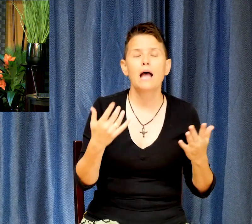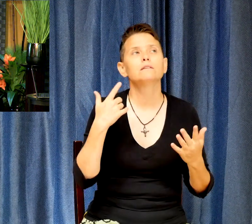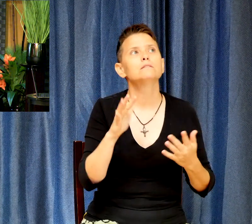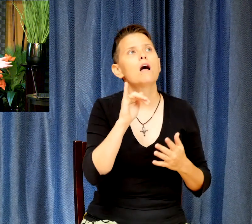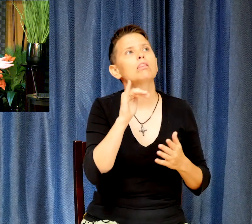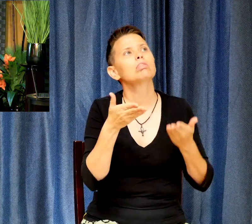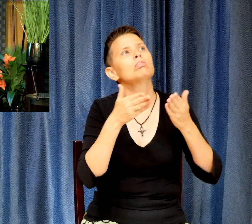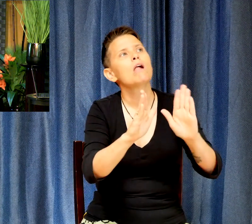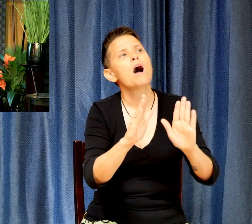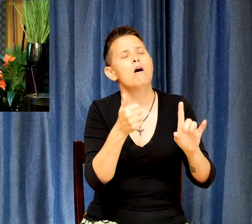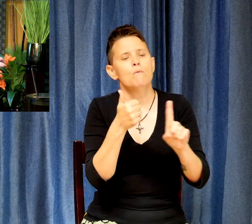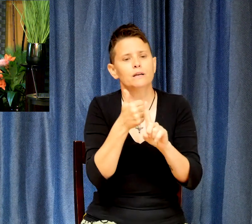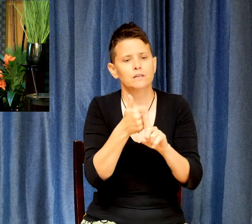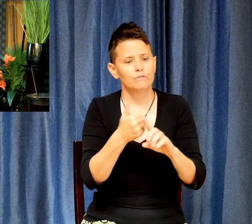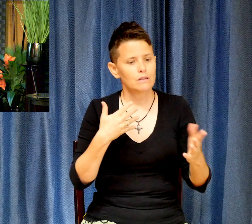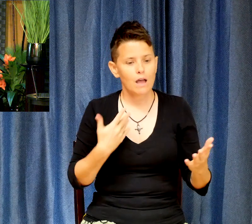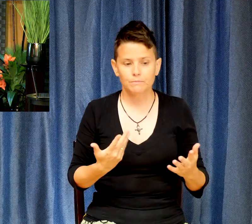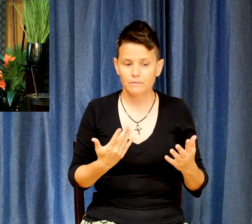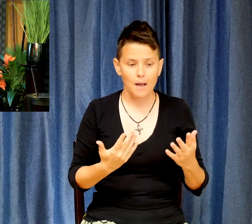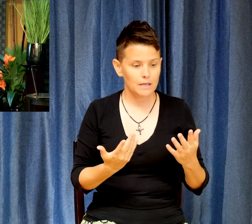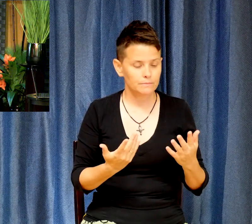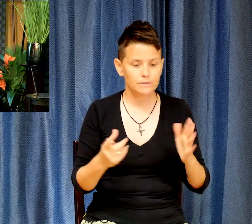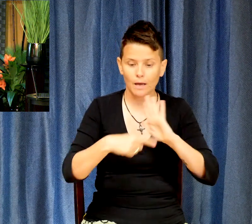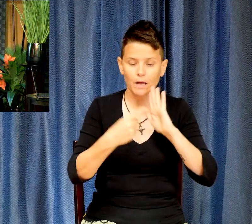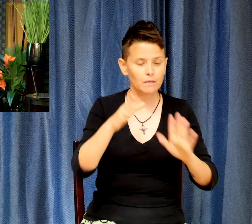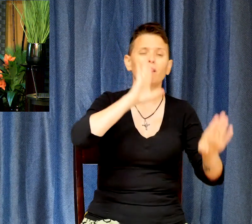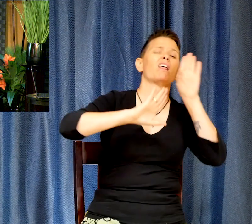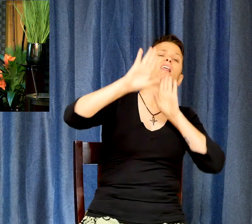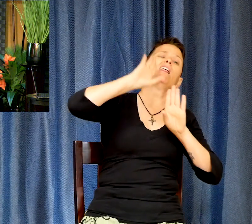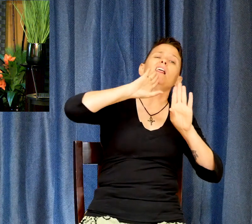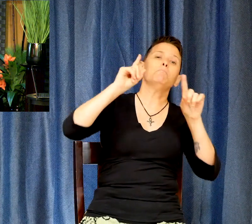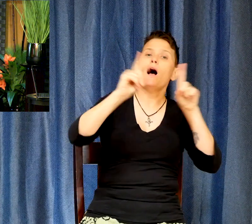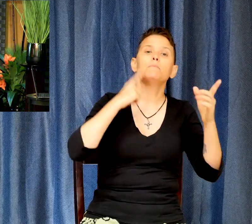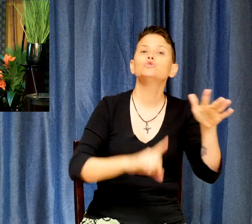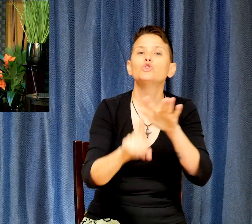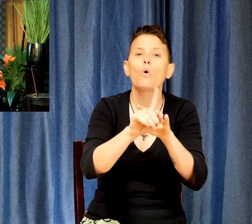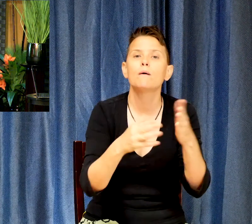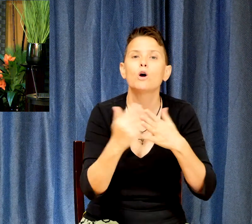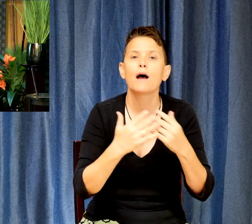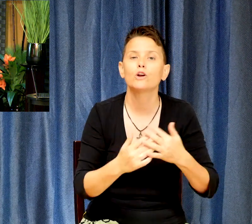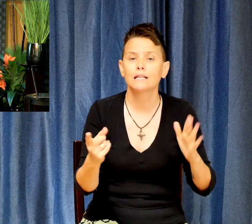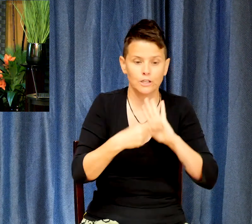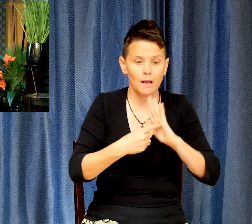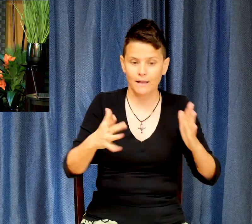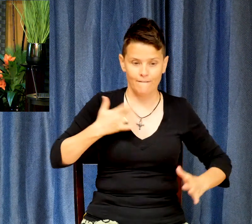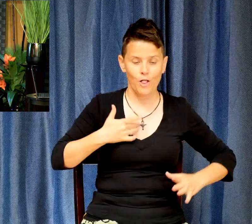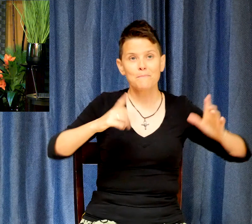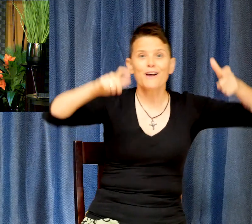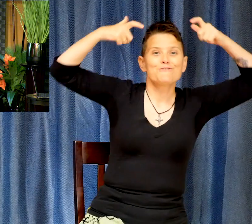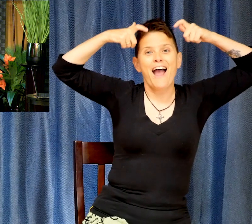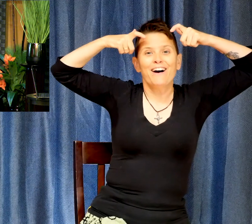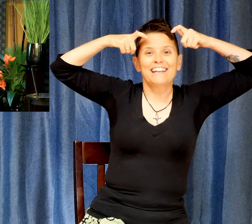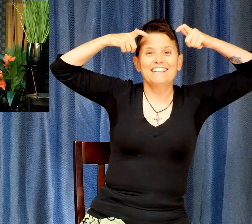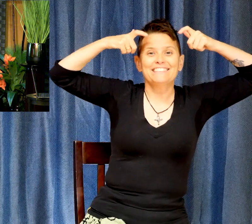in that sort of divine flow of grit and grace? One day I feel like, I got this, and got my crown on, and then the next day I'm like, oh no,